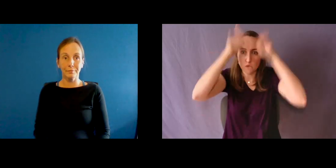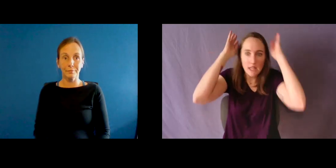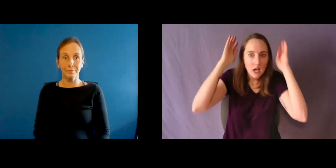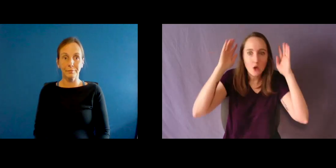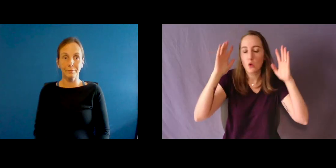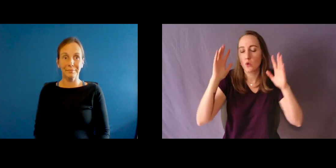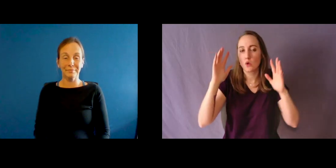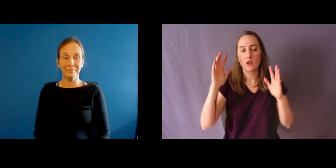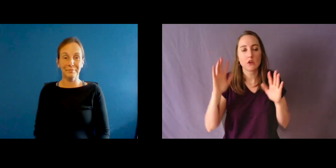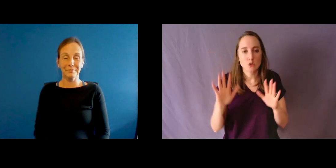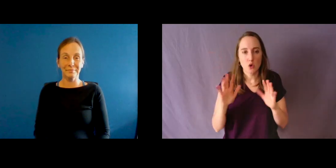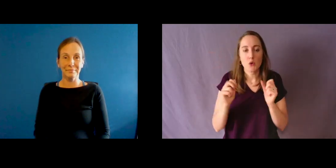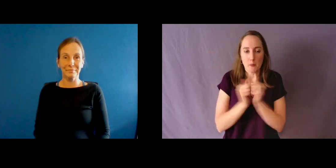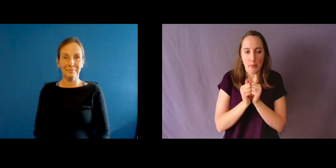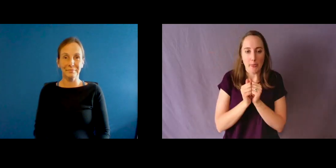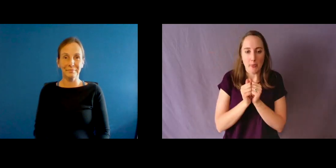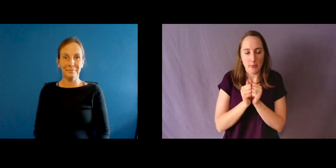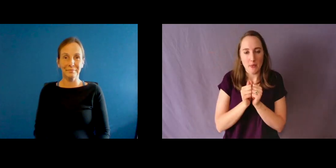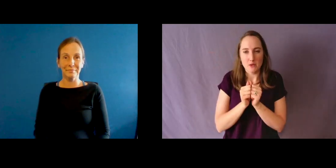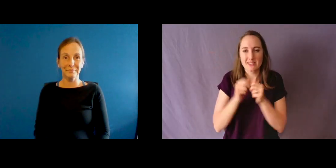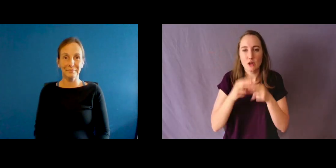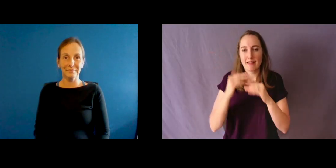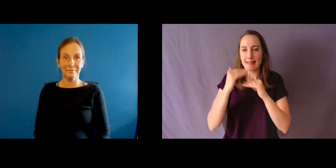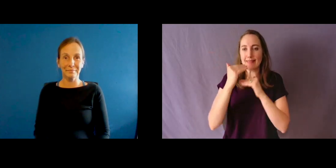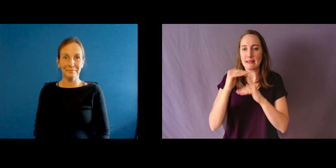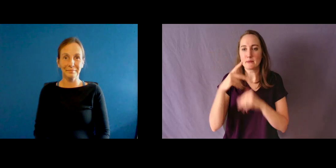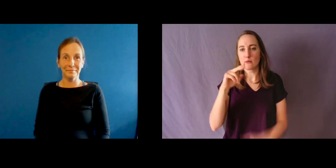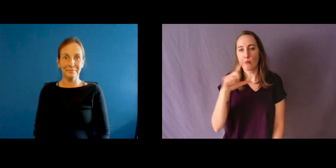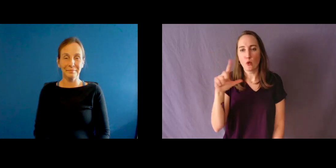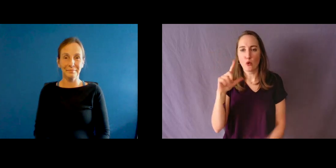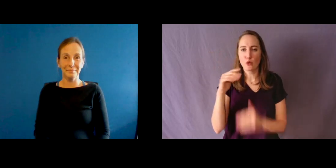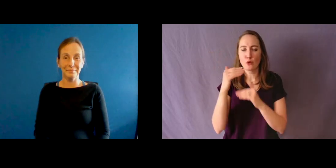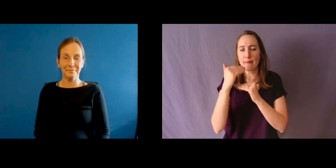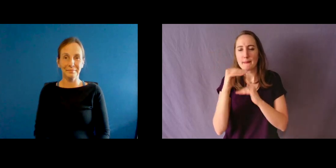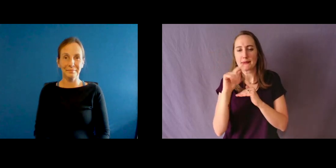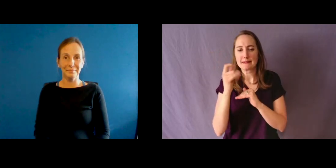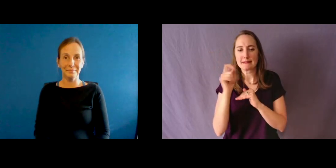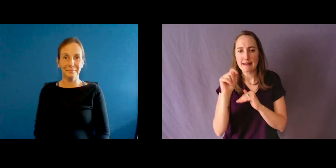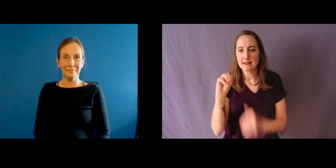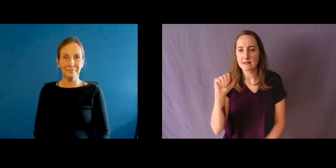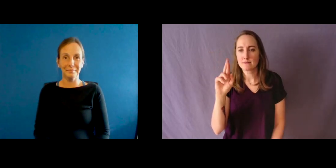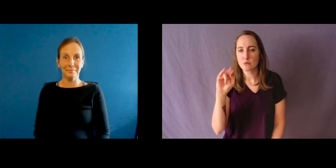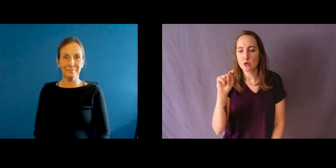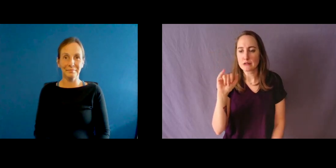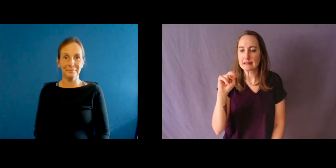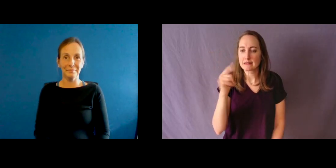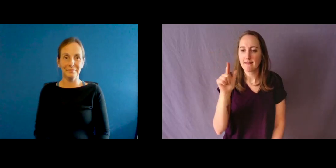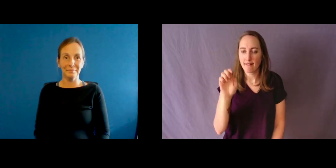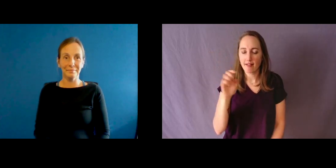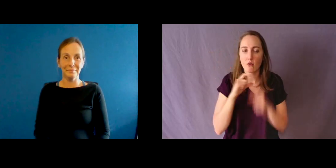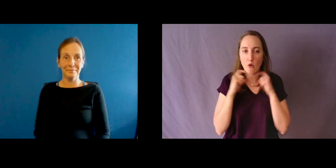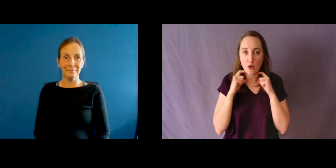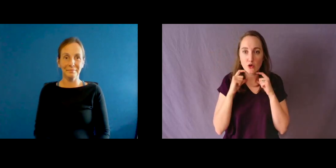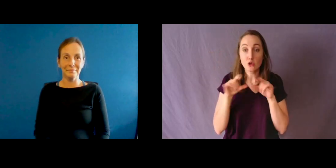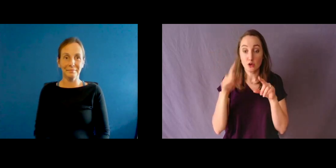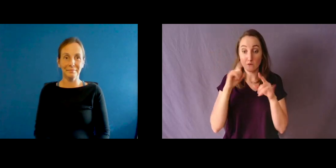more. So with the, what's called like a limited pool or limited Titan martingale collar, you actually, to size